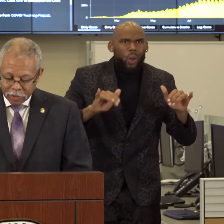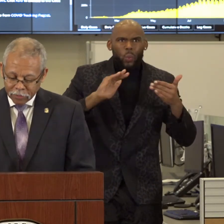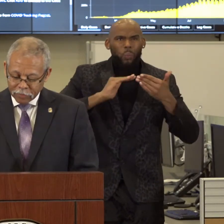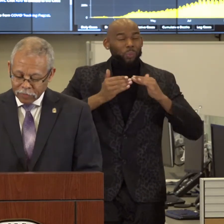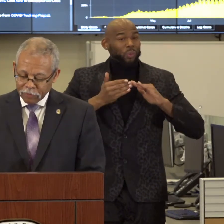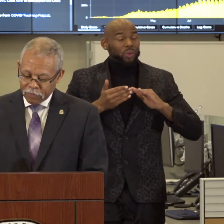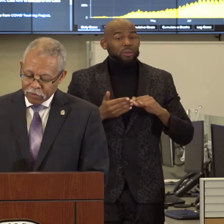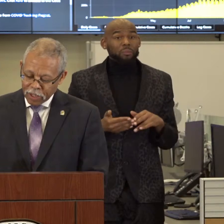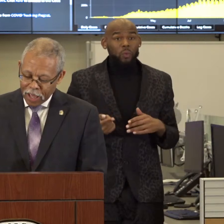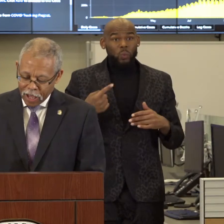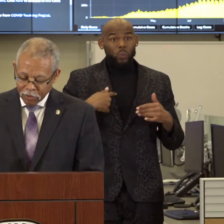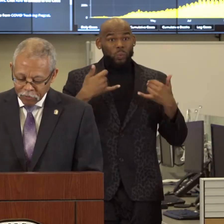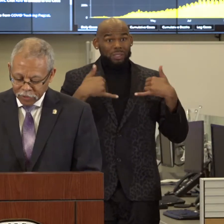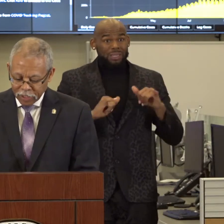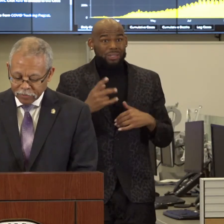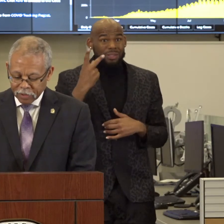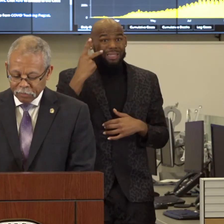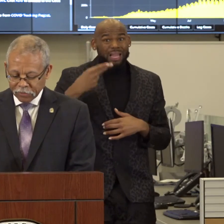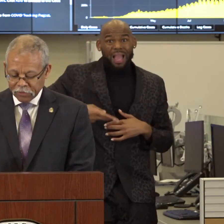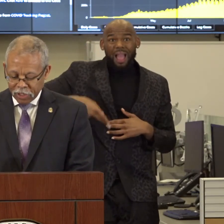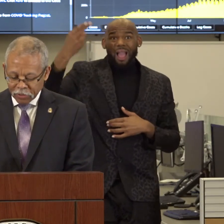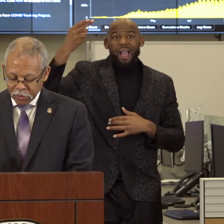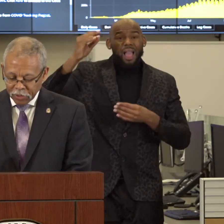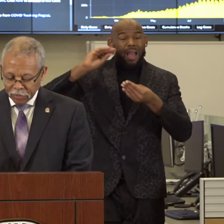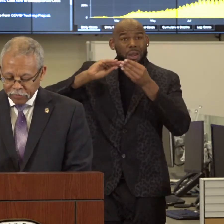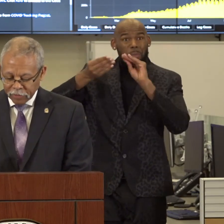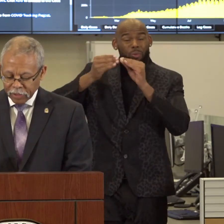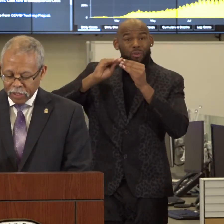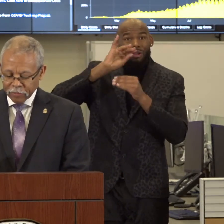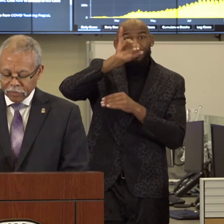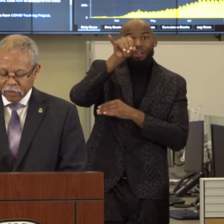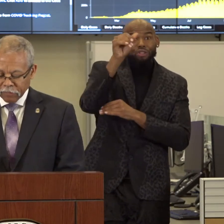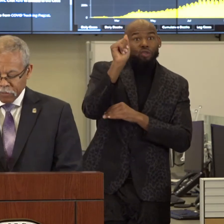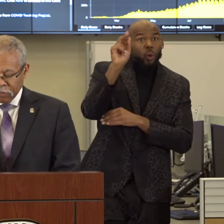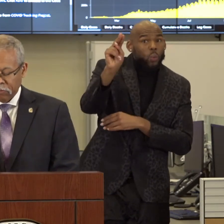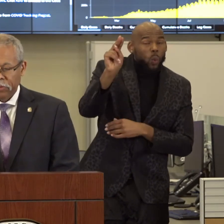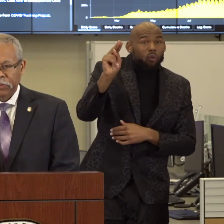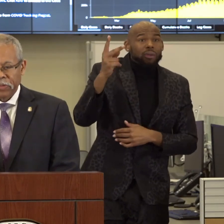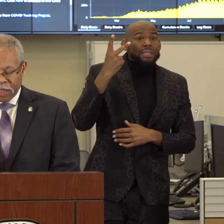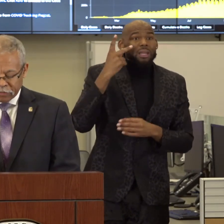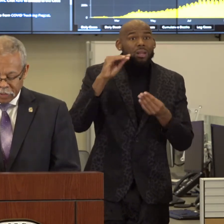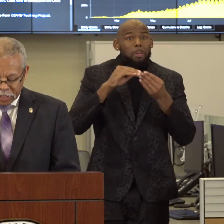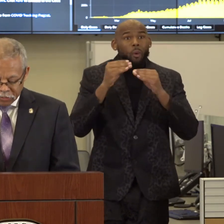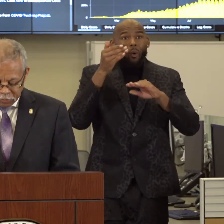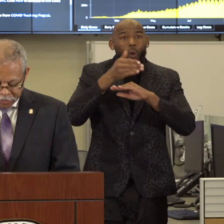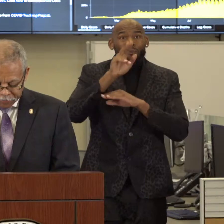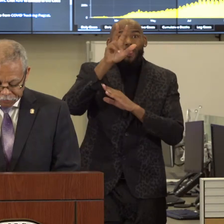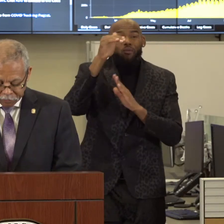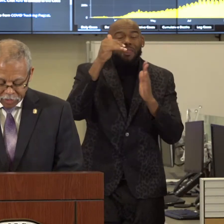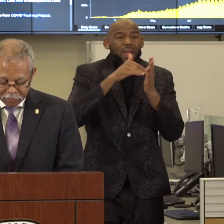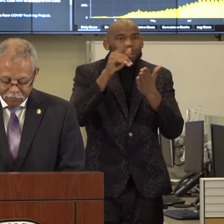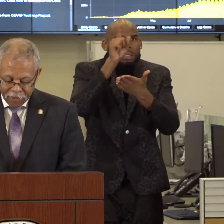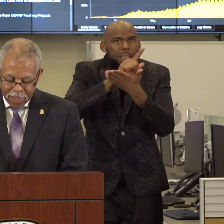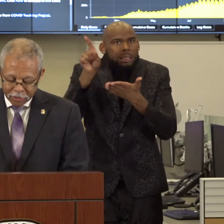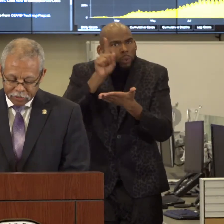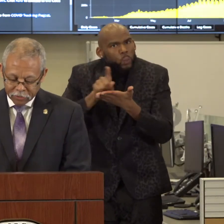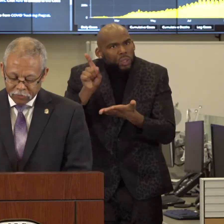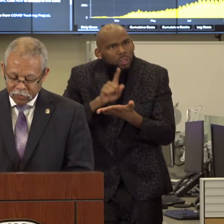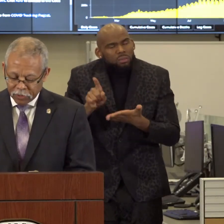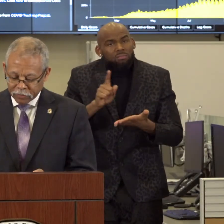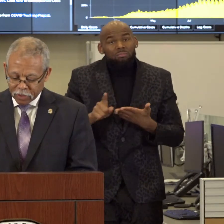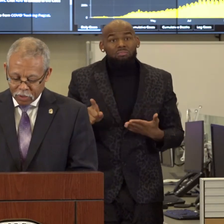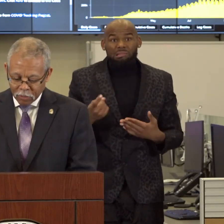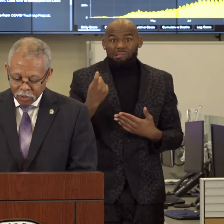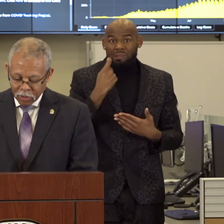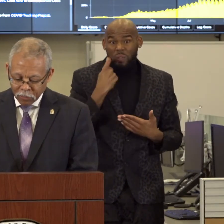county continues to see very high COVID case numbers. January has seen cases hover over 3,000 each week. In fact, just